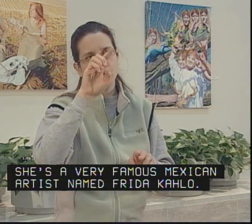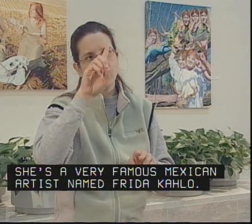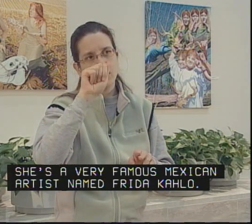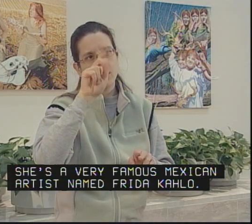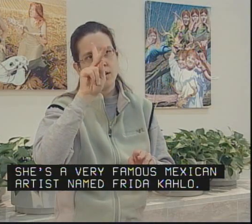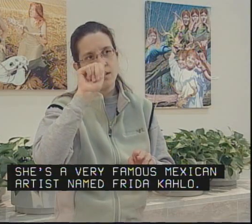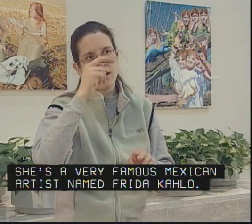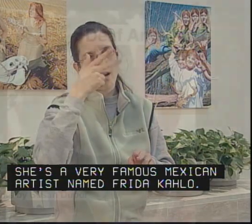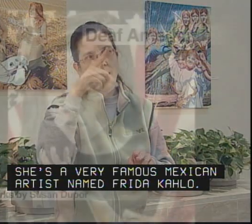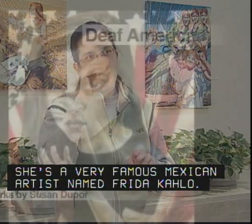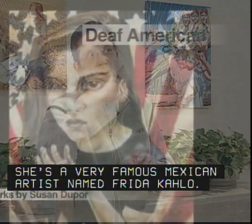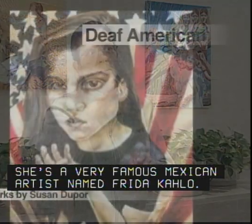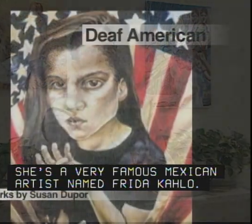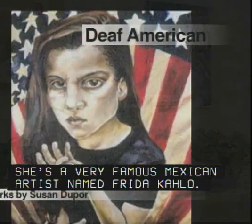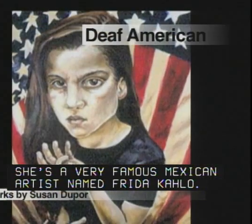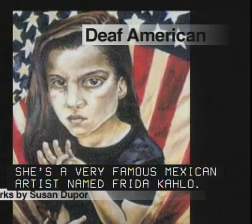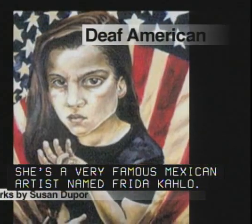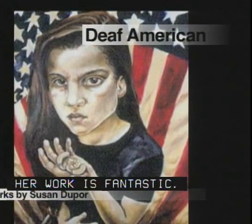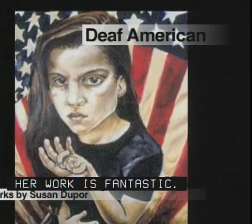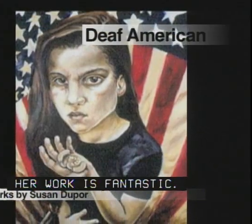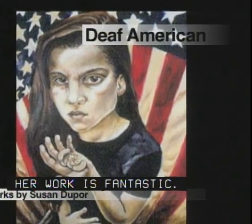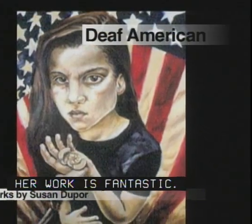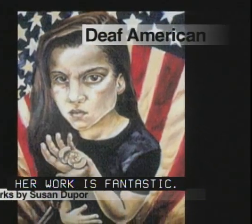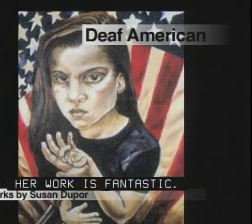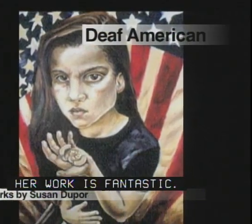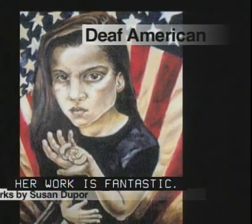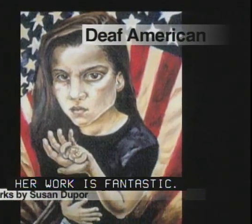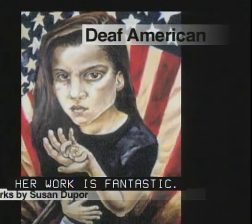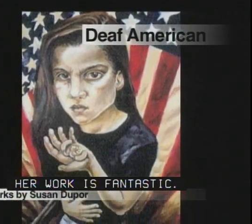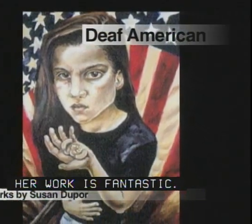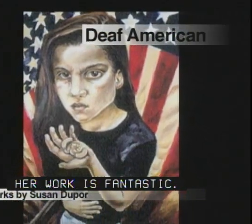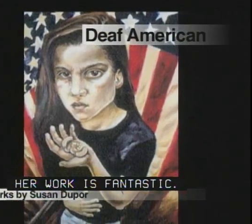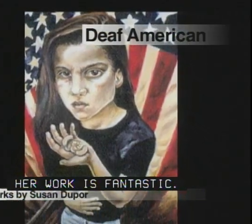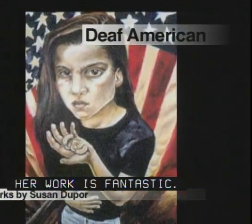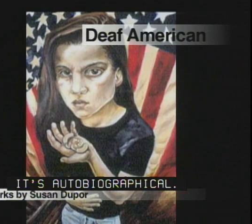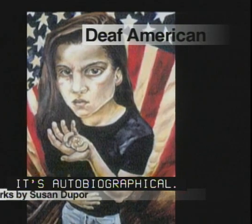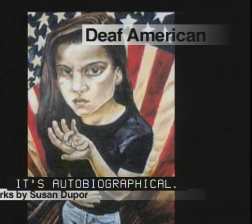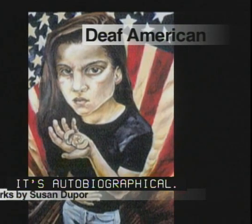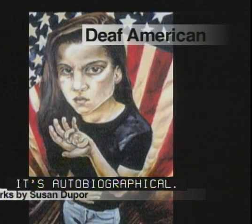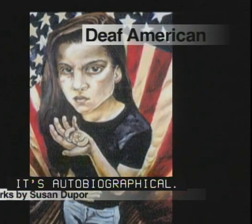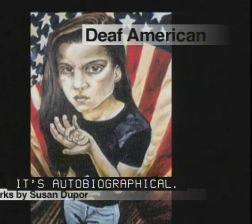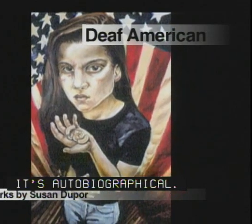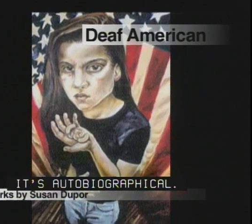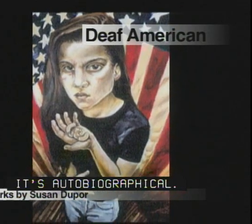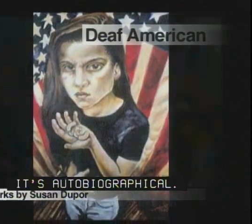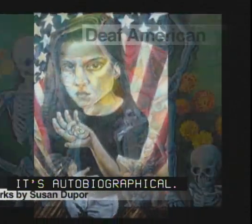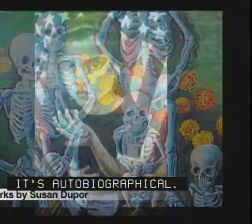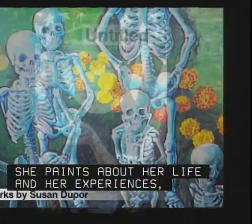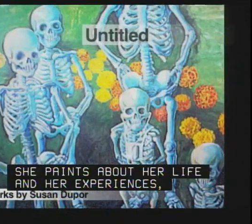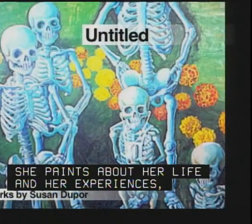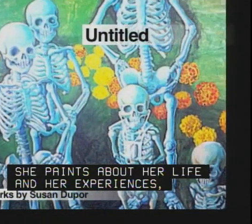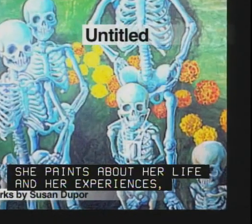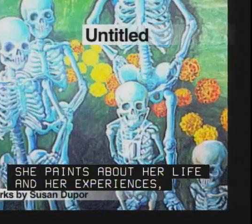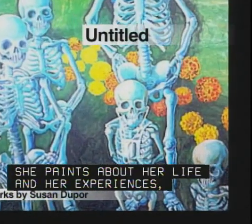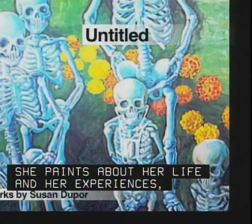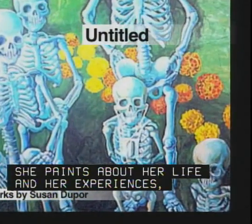Frida Kahlo. Her work is fantastic. It's autobiographical. She paints about her life